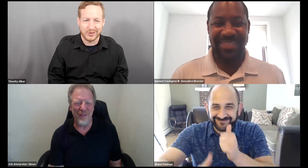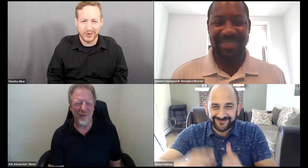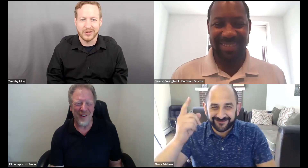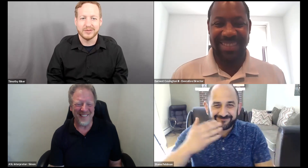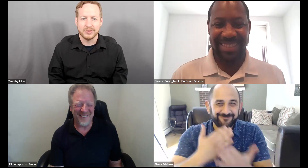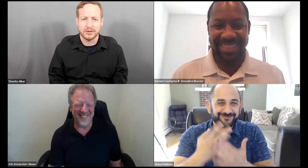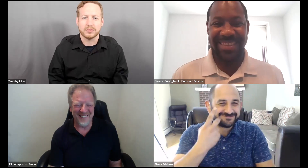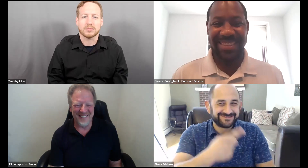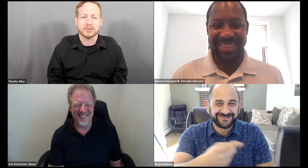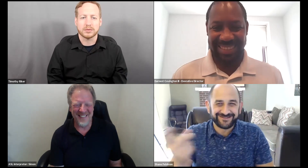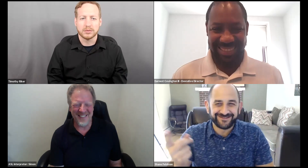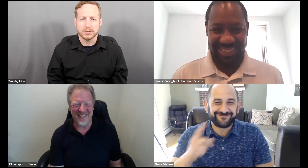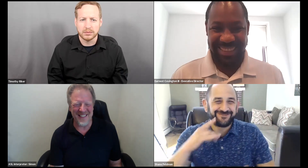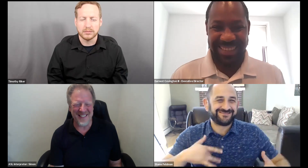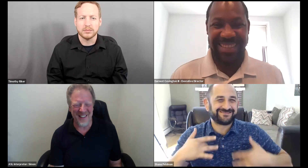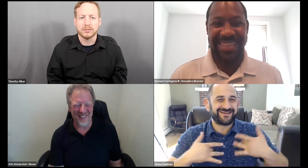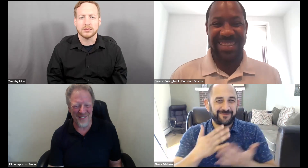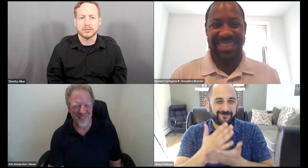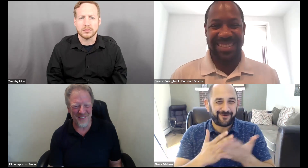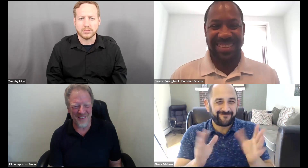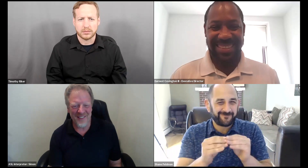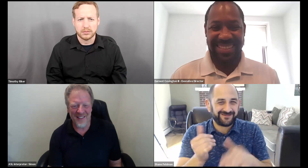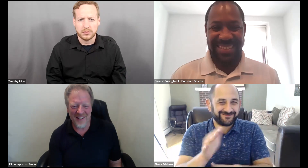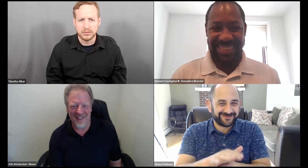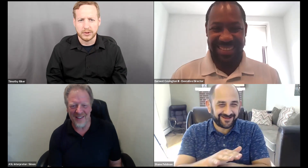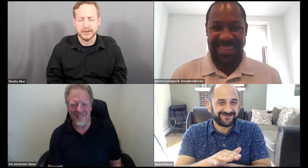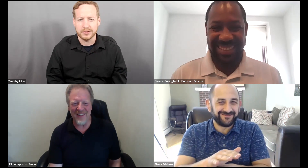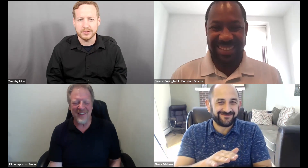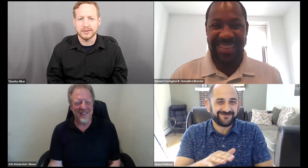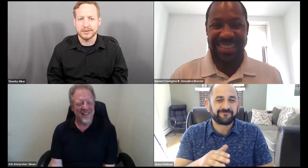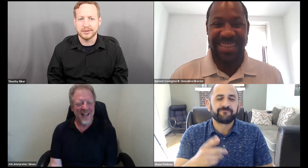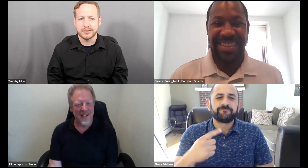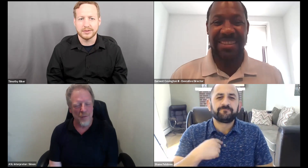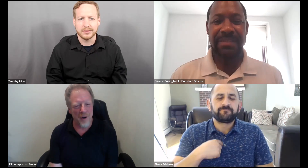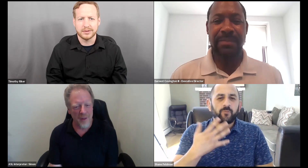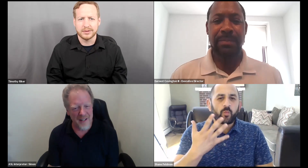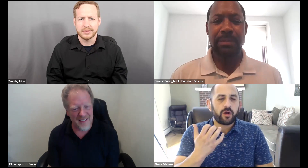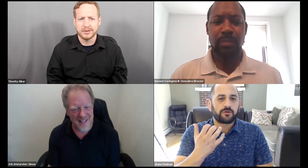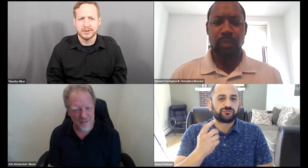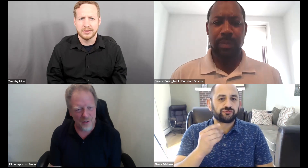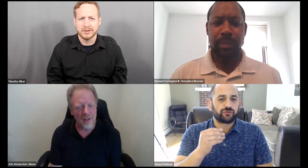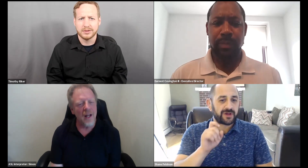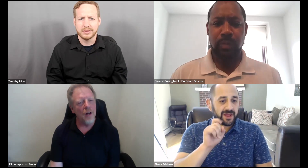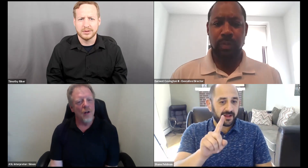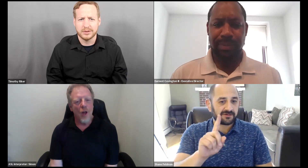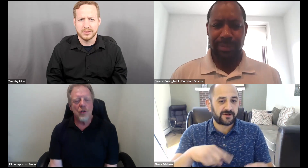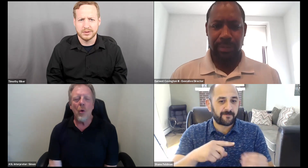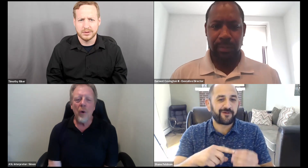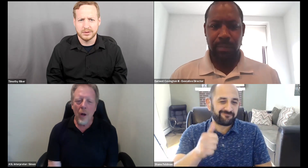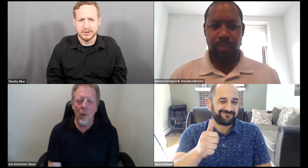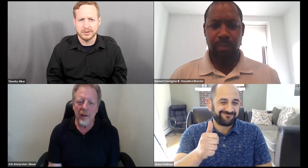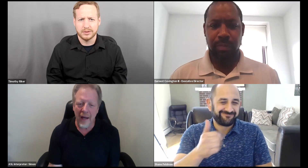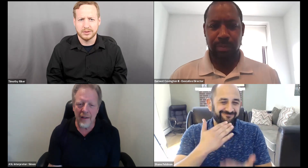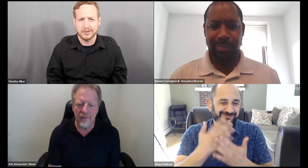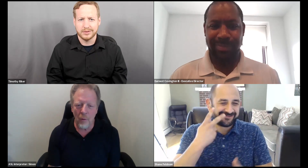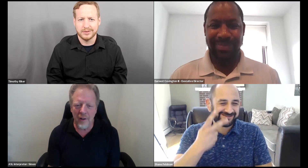hello everyone. Good to see all of you. Really, so it's exciting part of the meeting this afternoon. So what